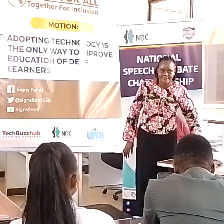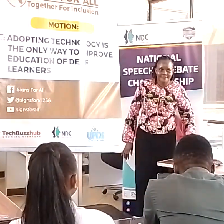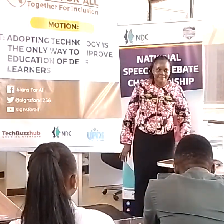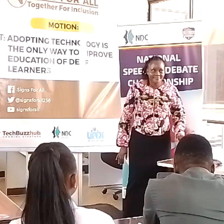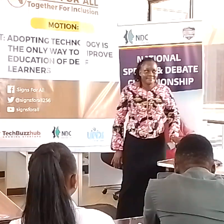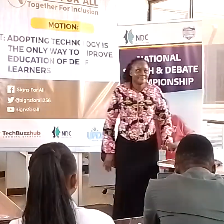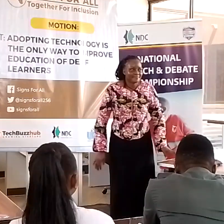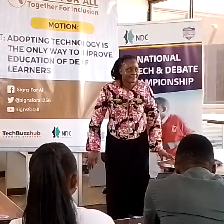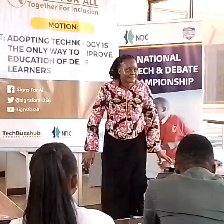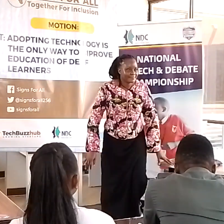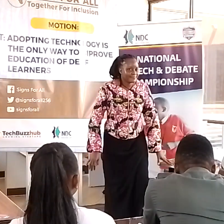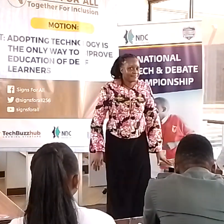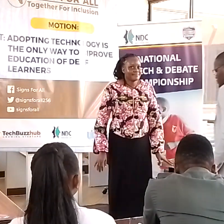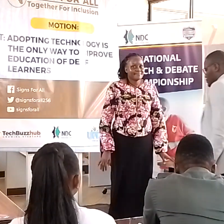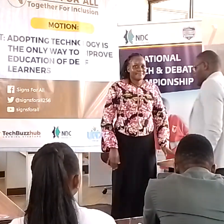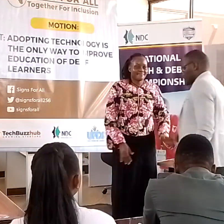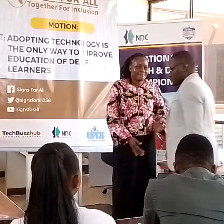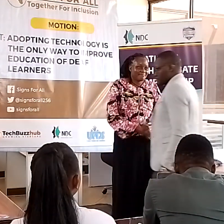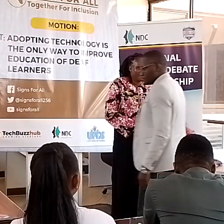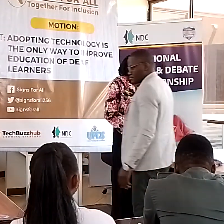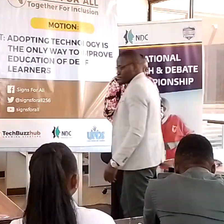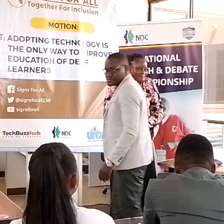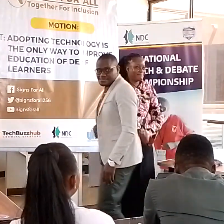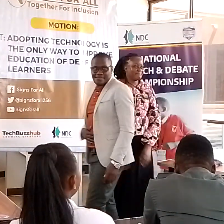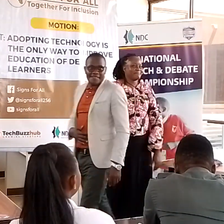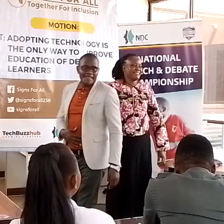Wow, the mind game song